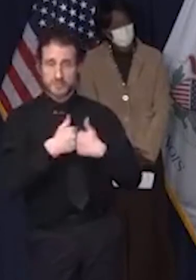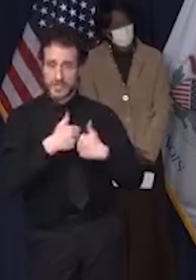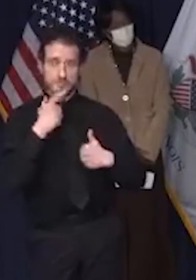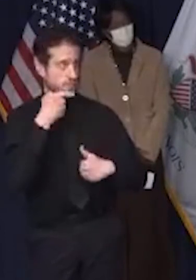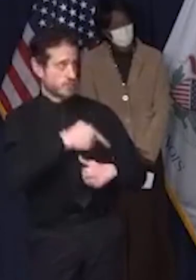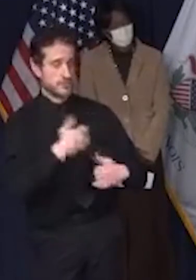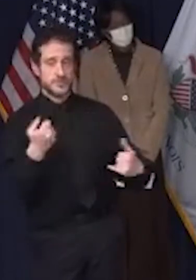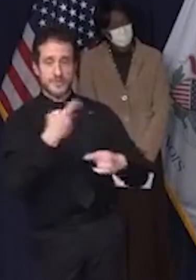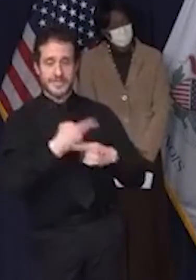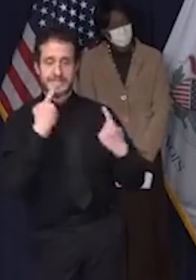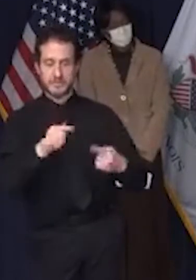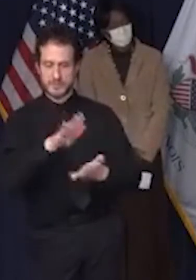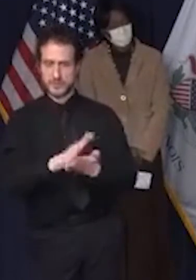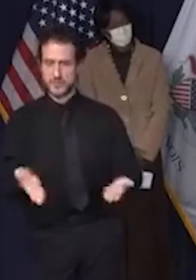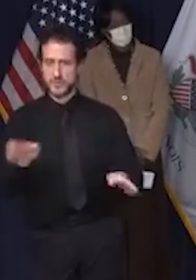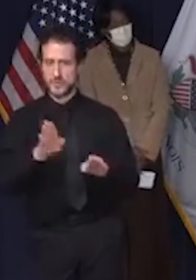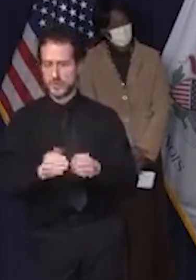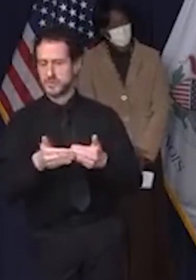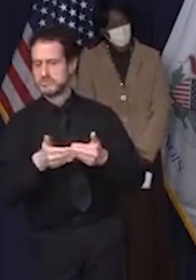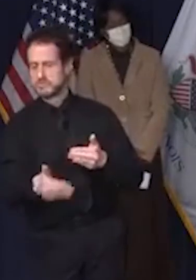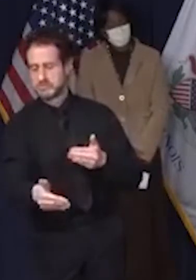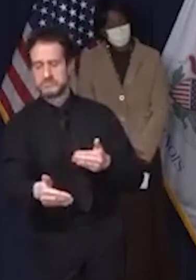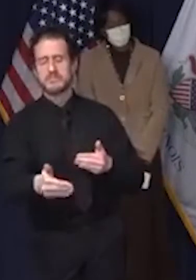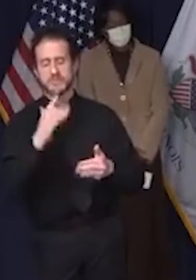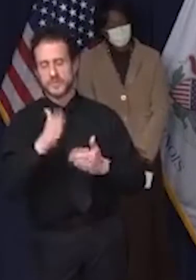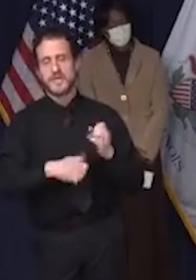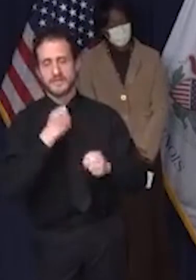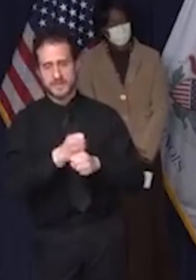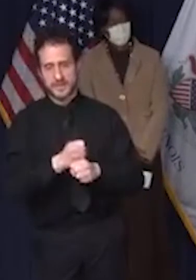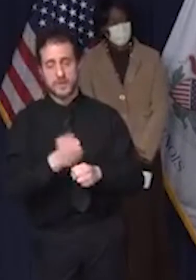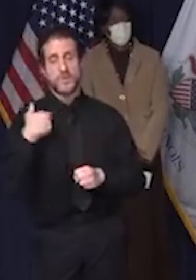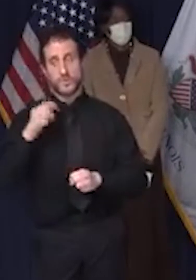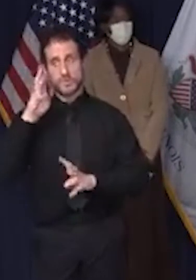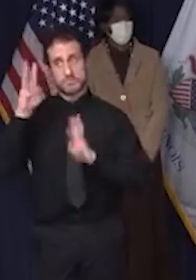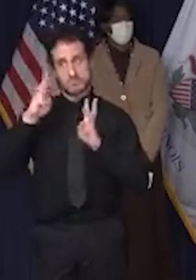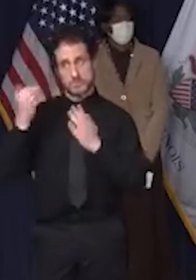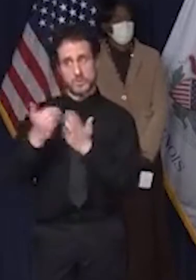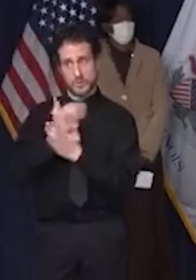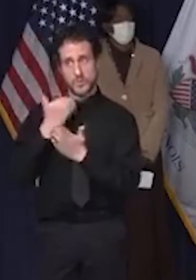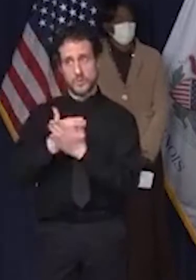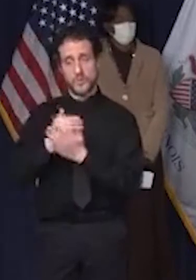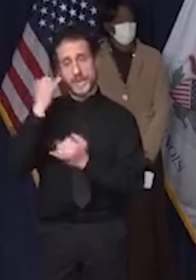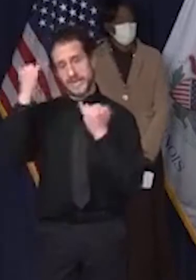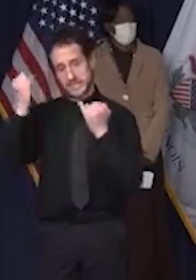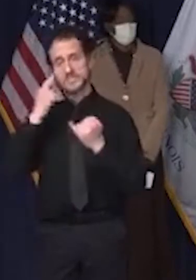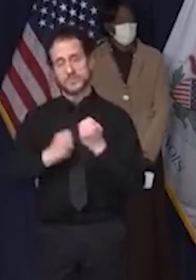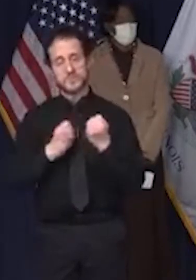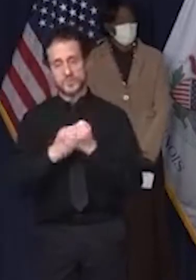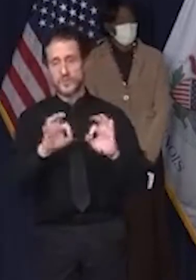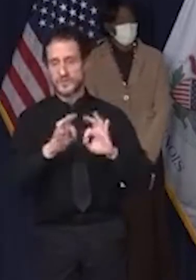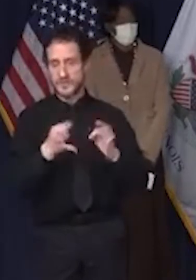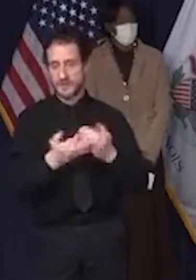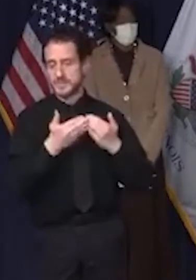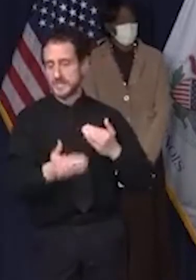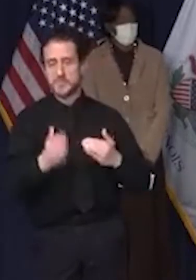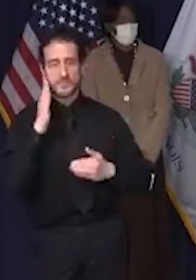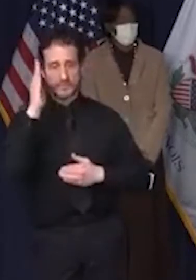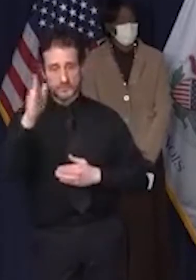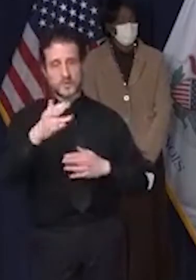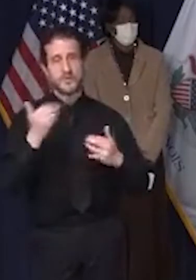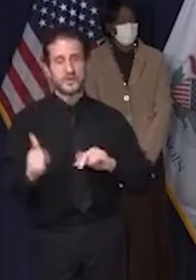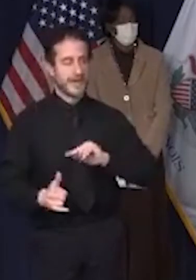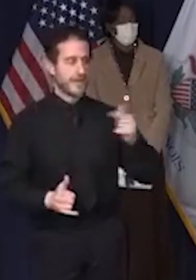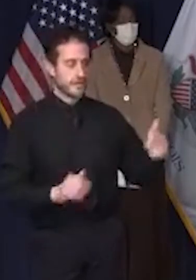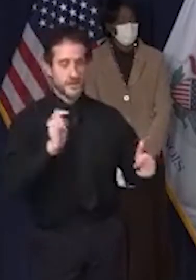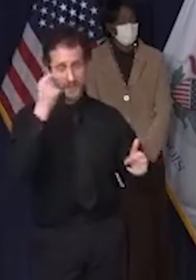to find creative and innovative solutions to support our families into this new future. And now I would like to turn